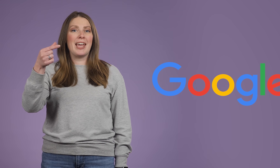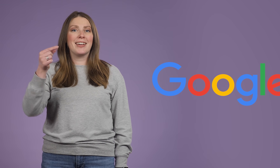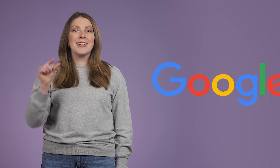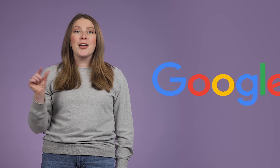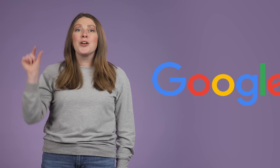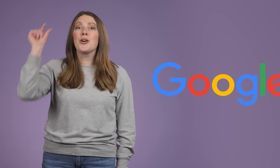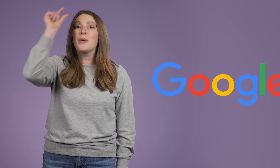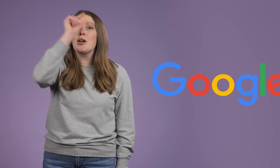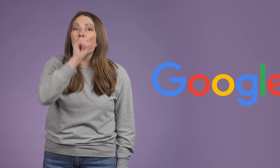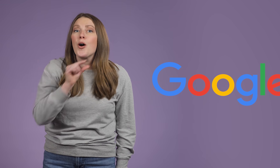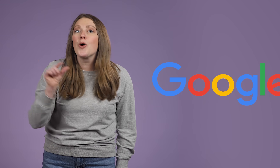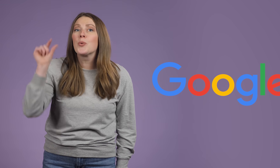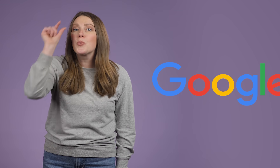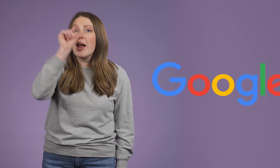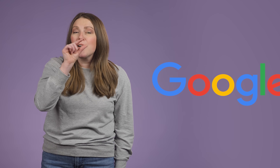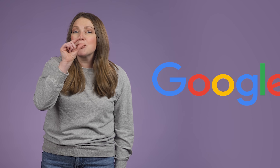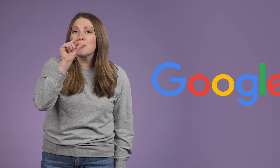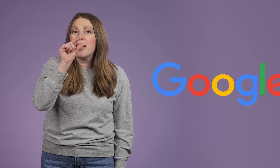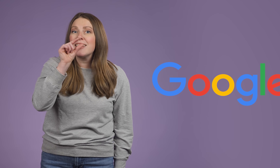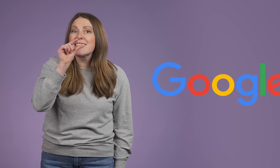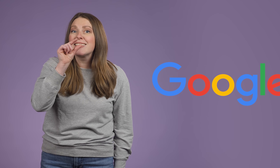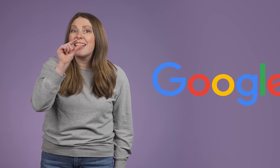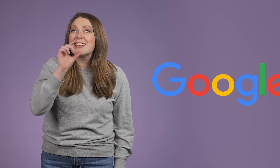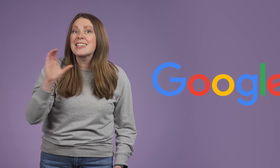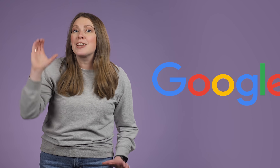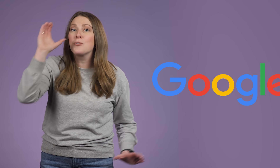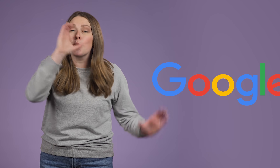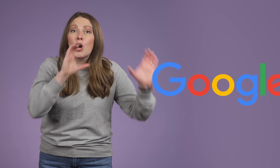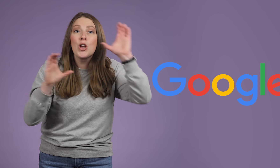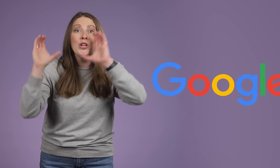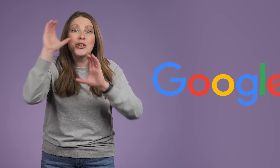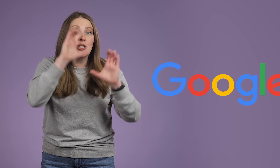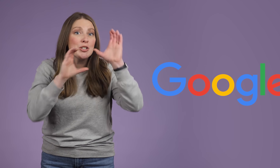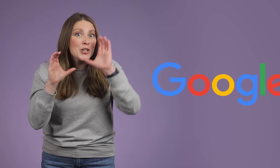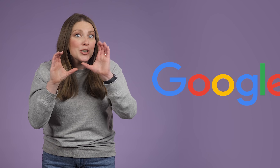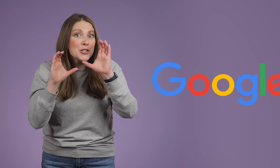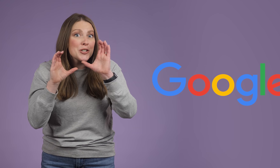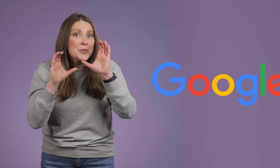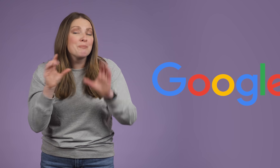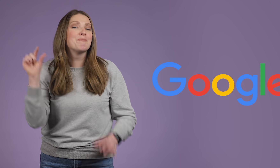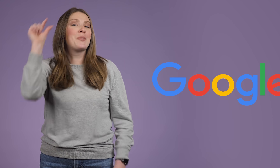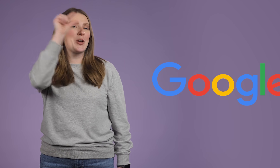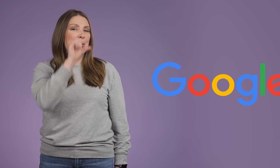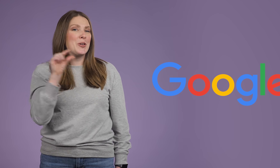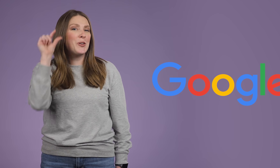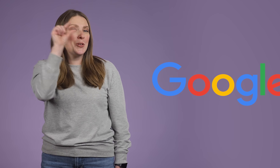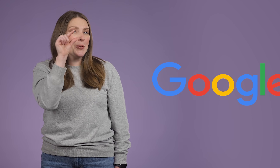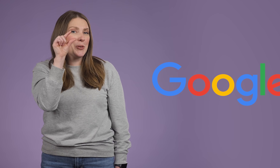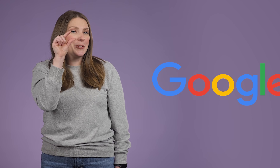hand going around your face like the sign for to search. Google.